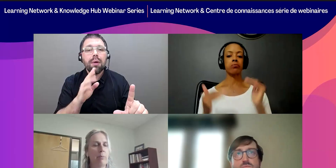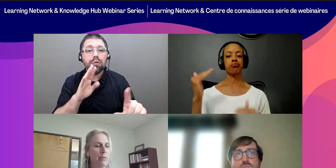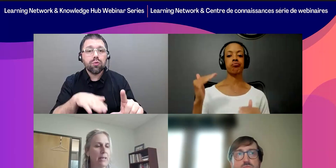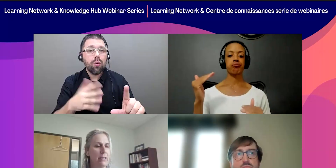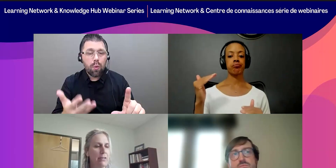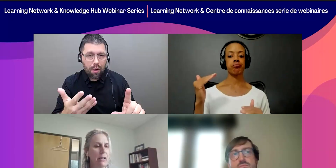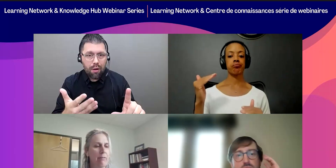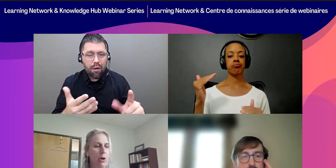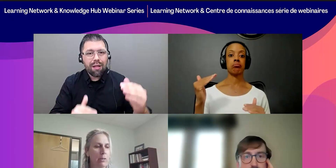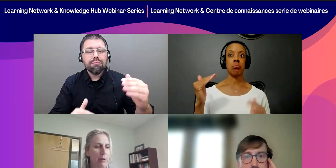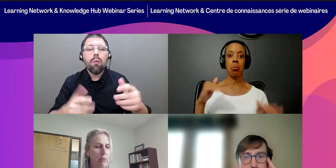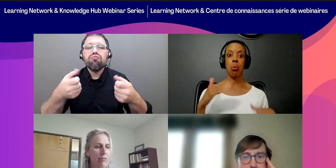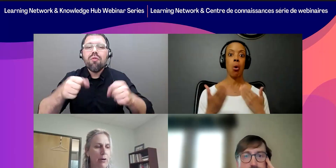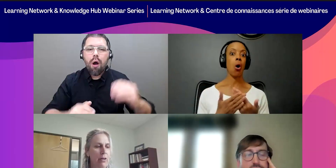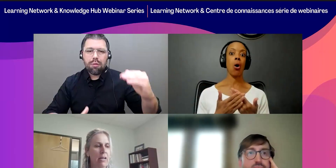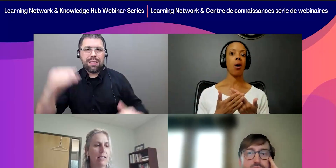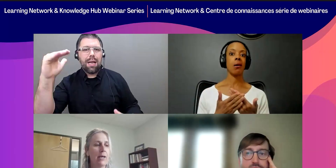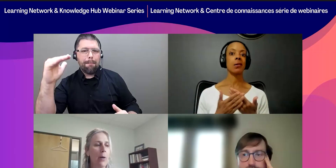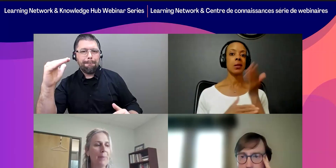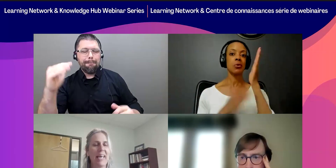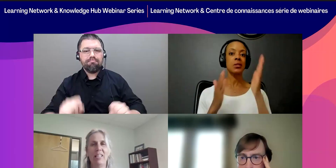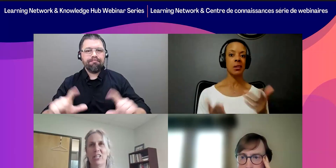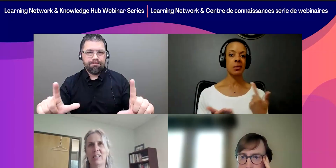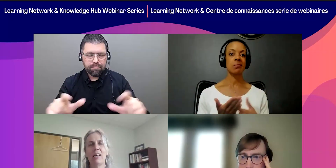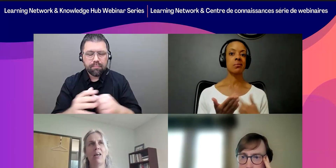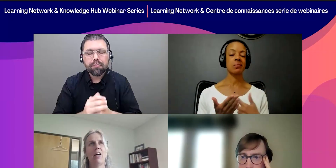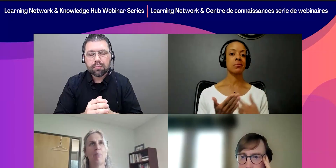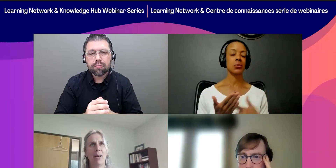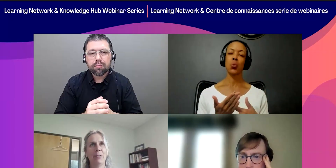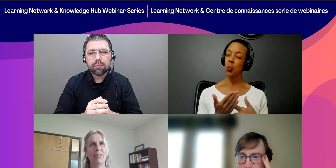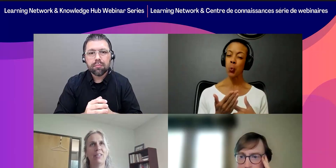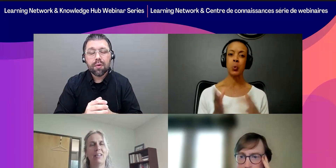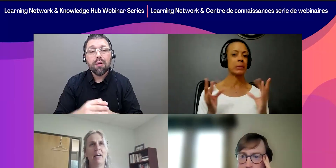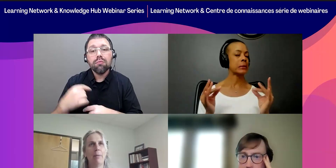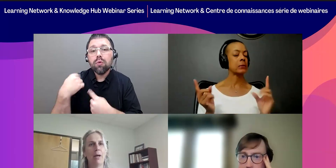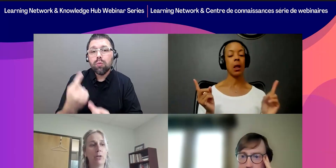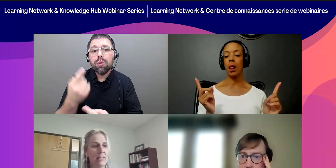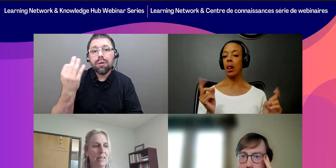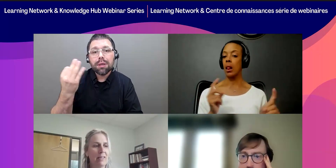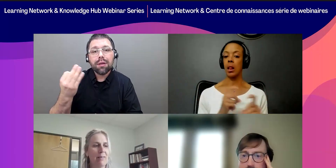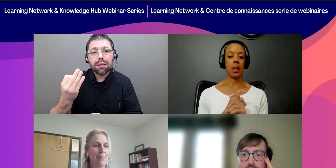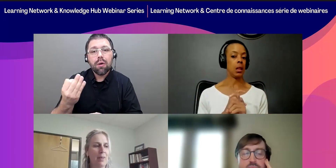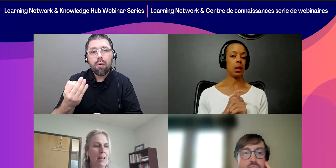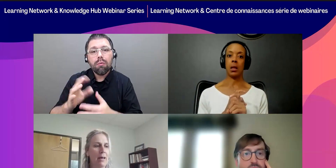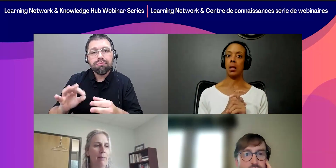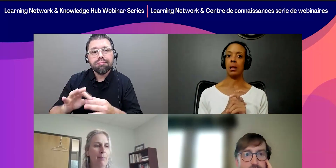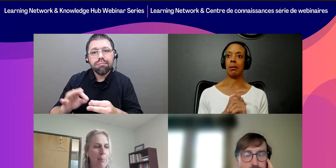that all of the presenters have talked about so far is the complications about